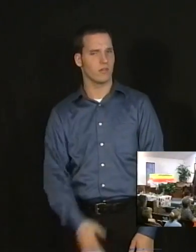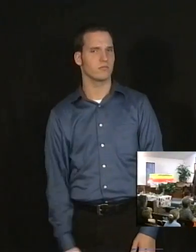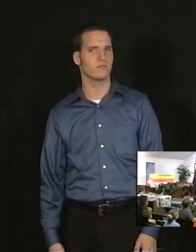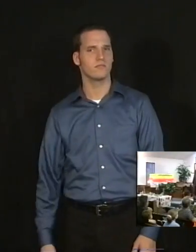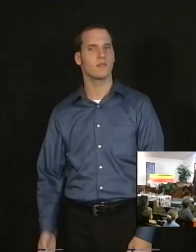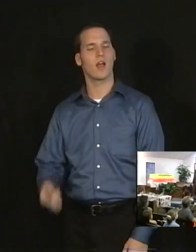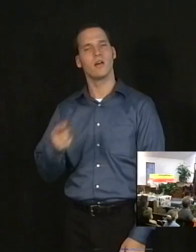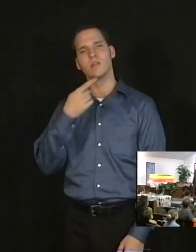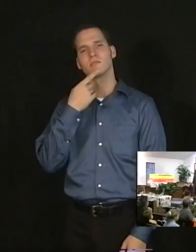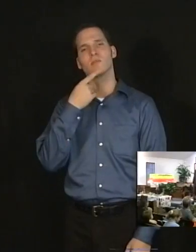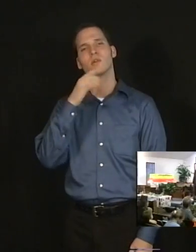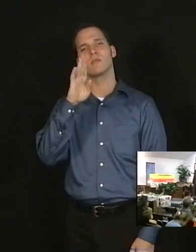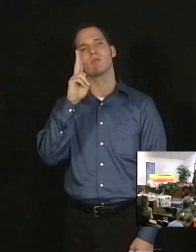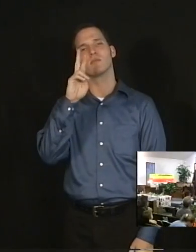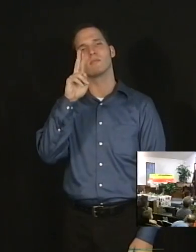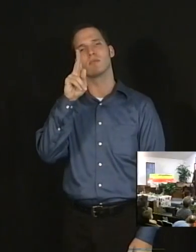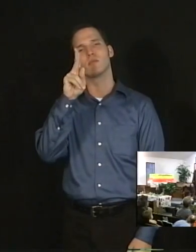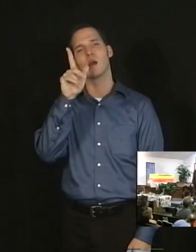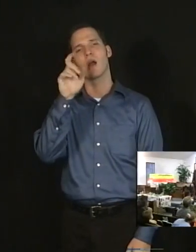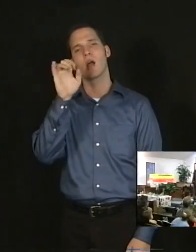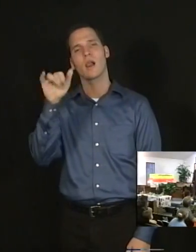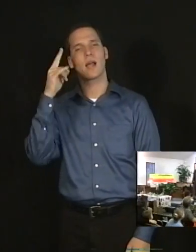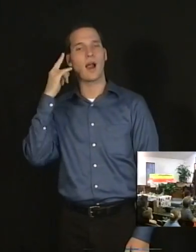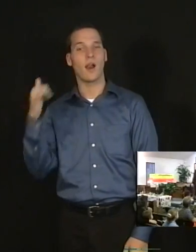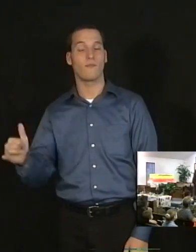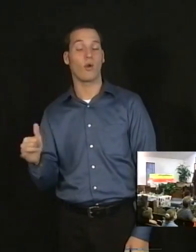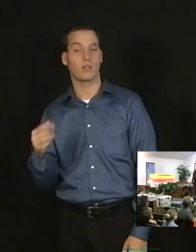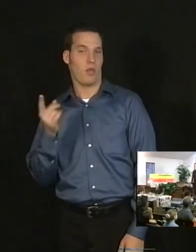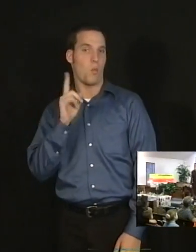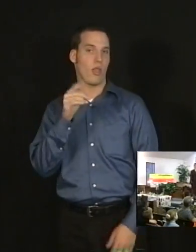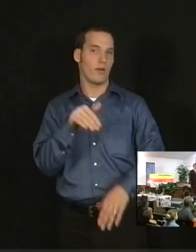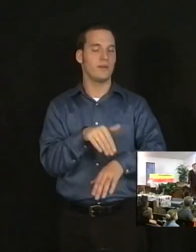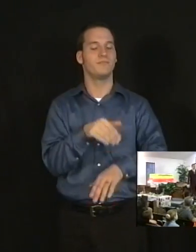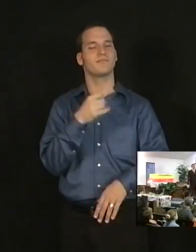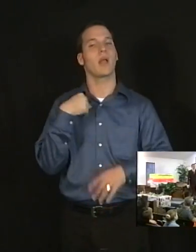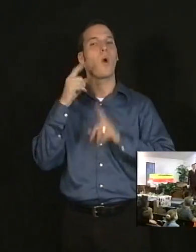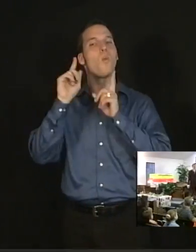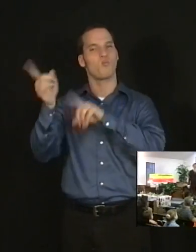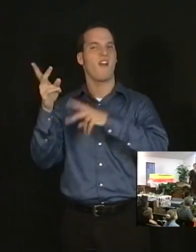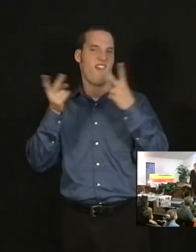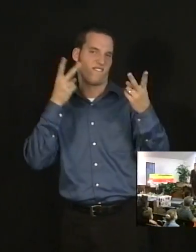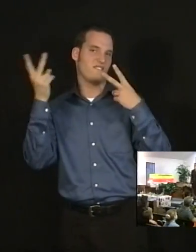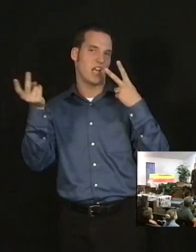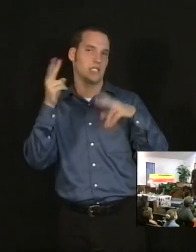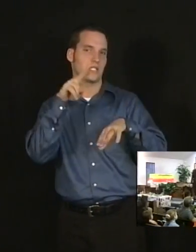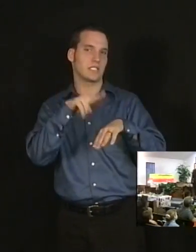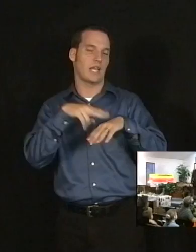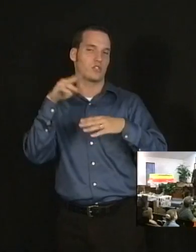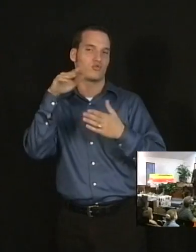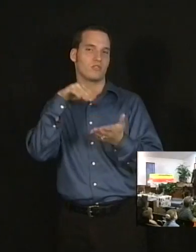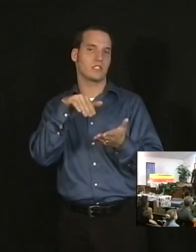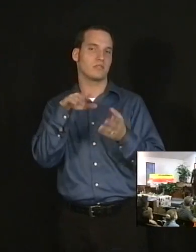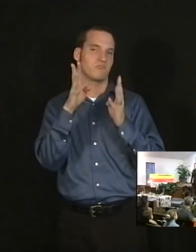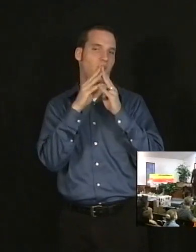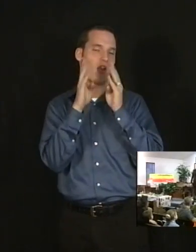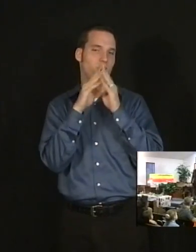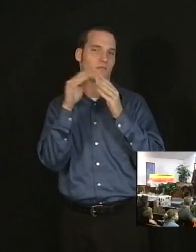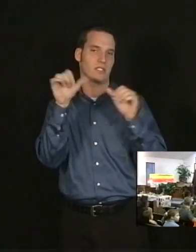Berkeley last November, Berkeley, California. That's where these guys are located. I went and visited the National Center for Science Education.